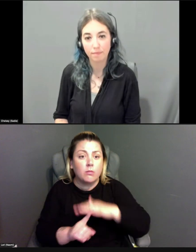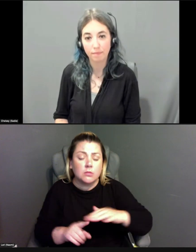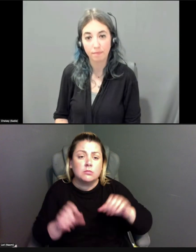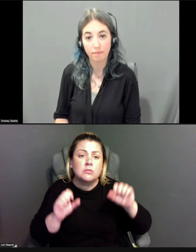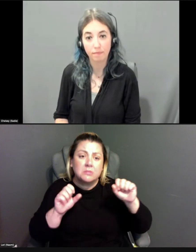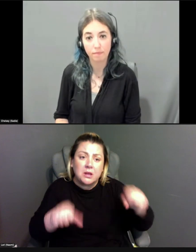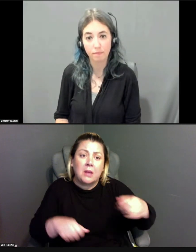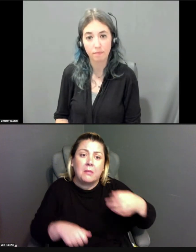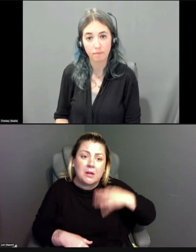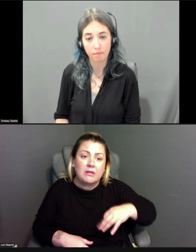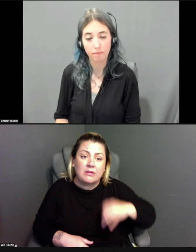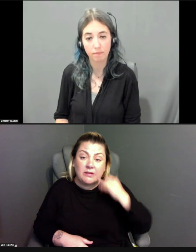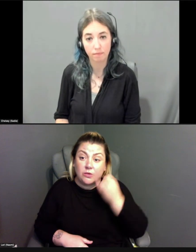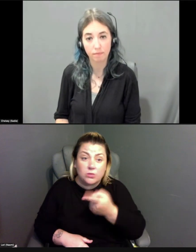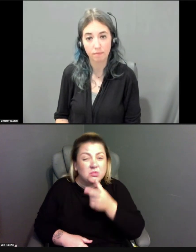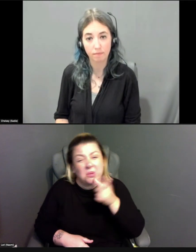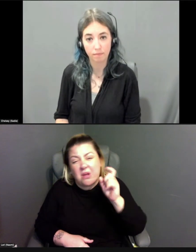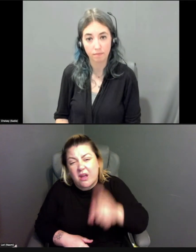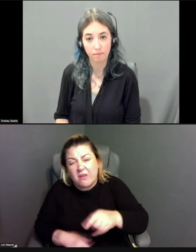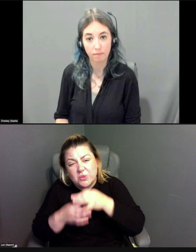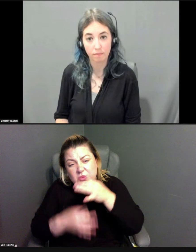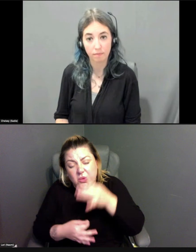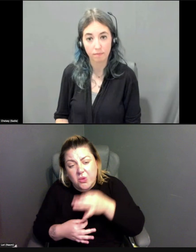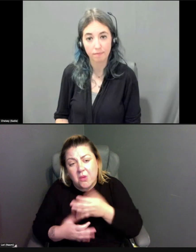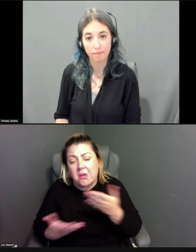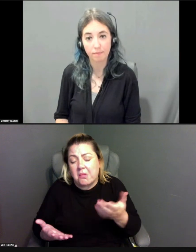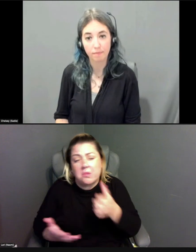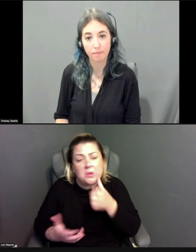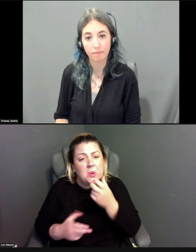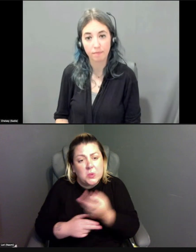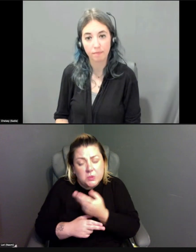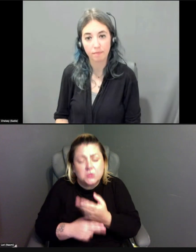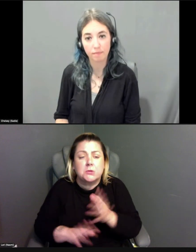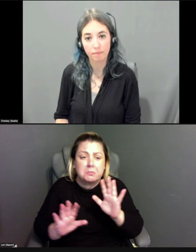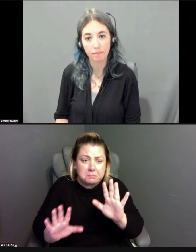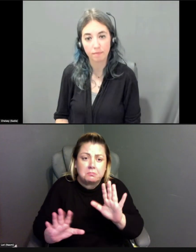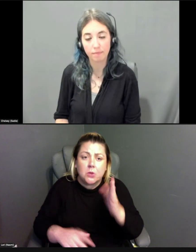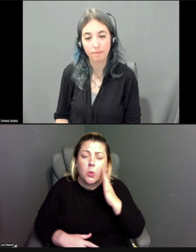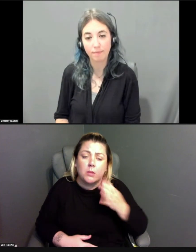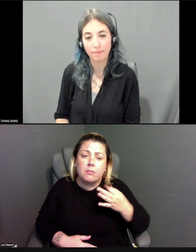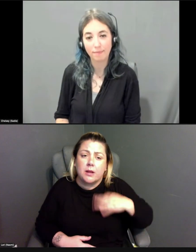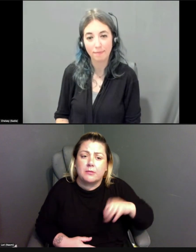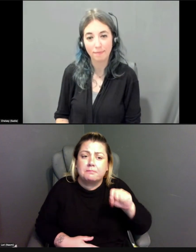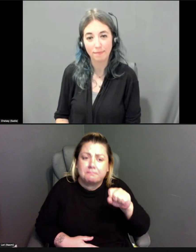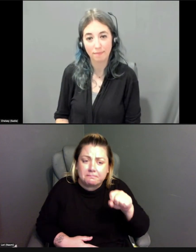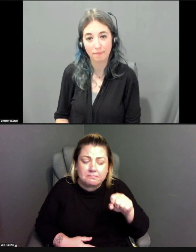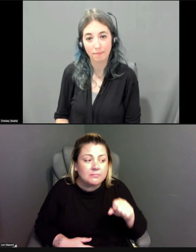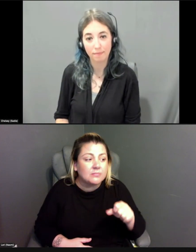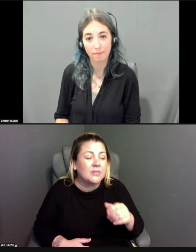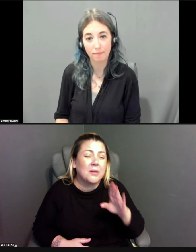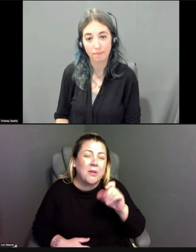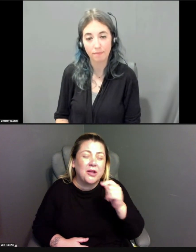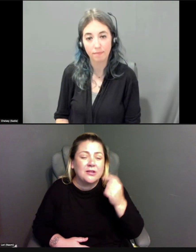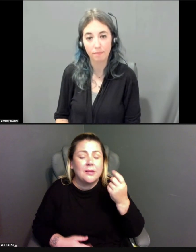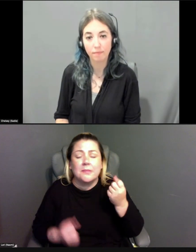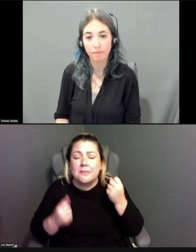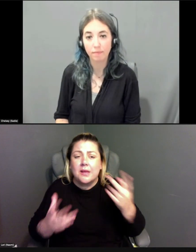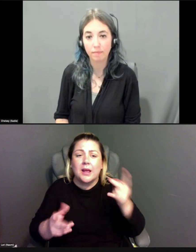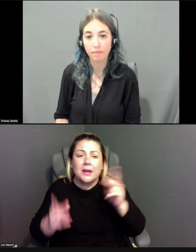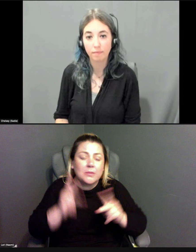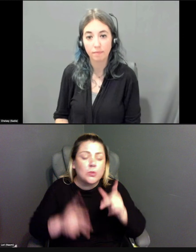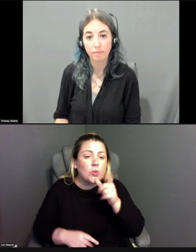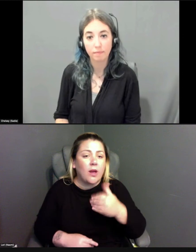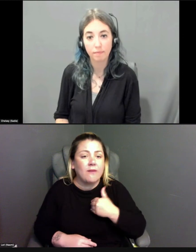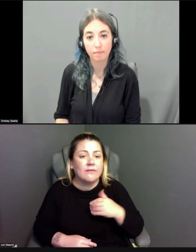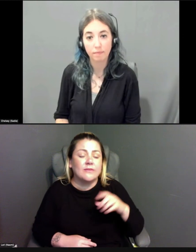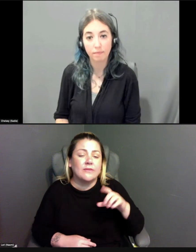use a plastic straw, not using one. There's a lot of disability rights activists who talk about